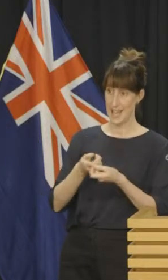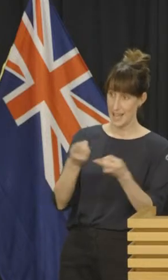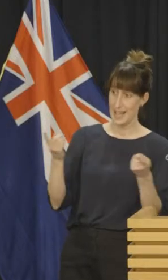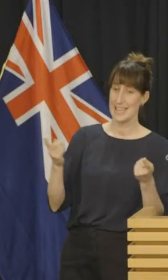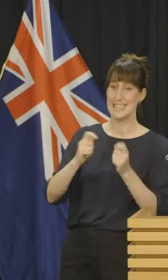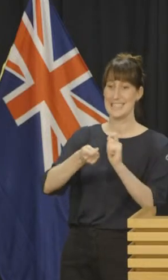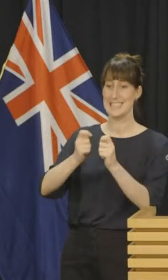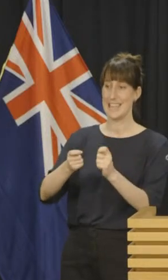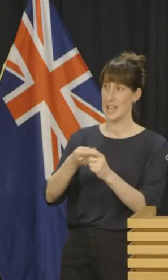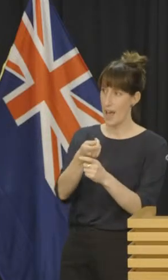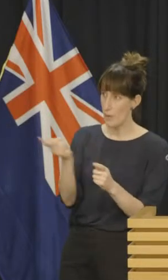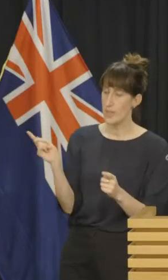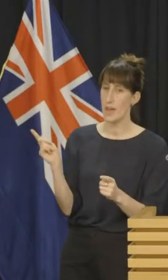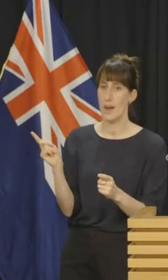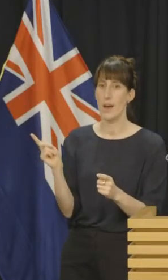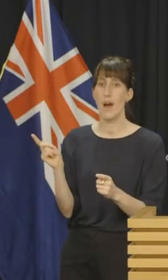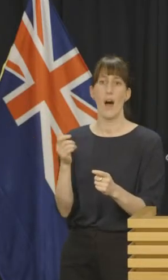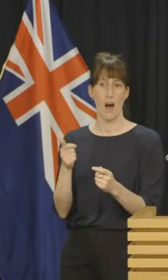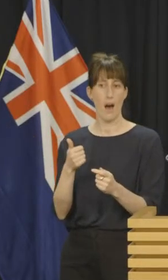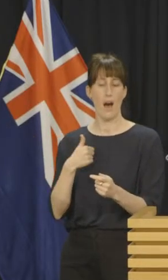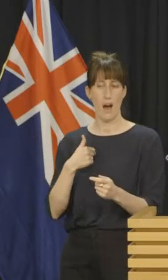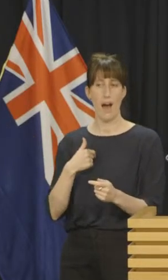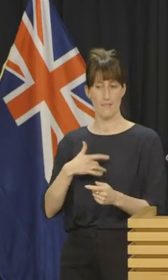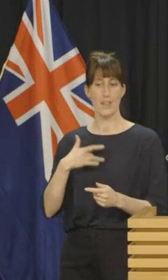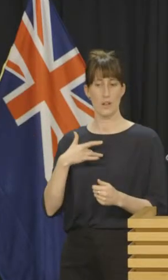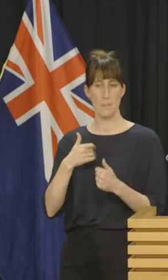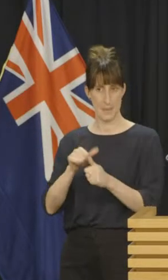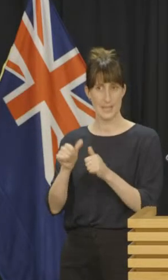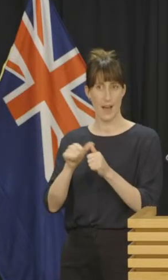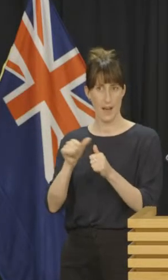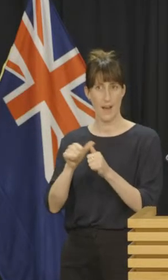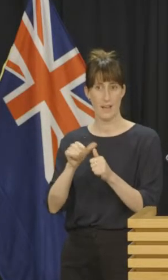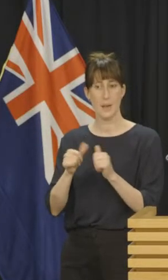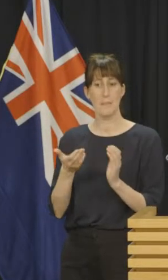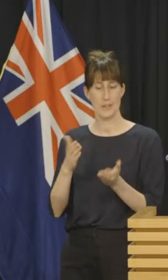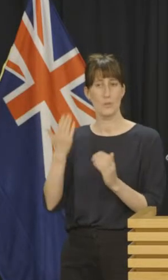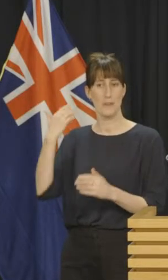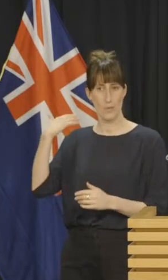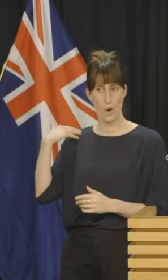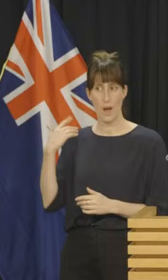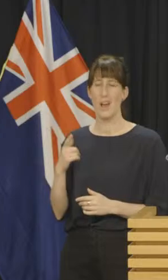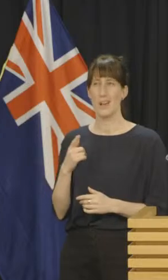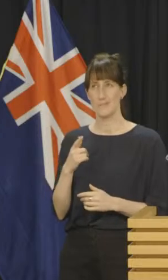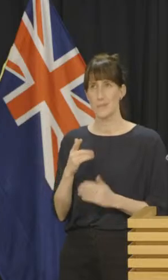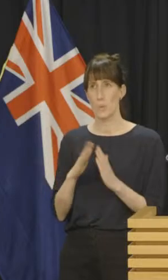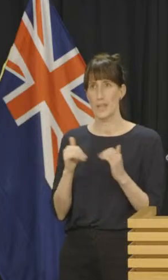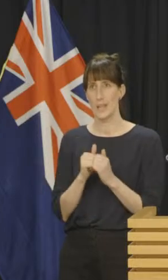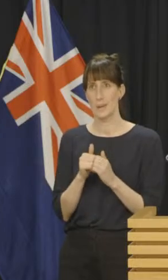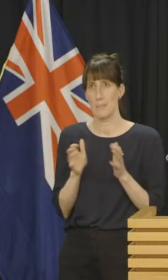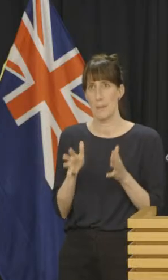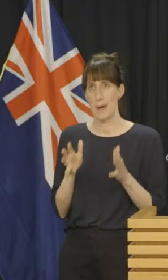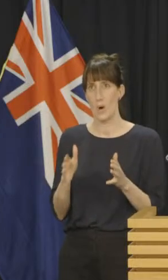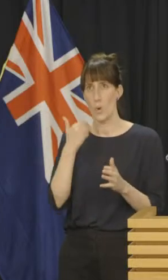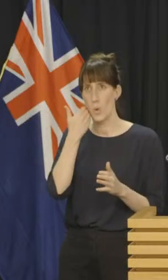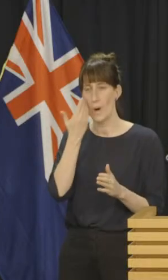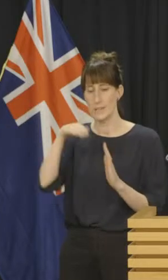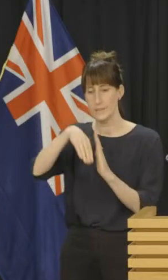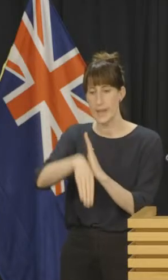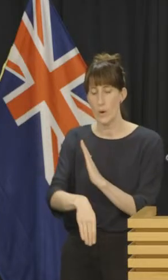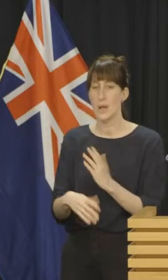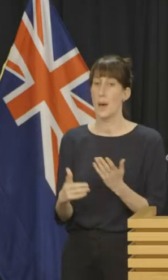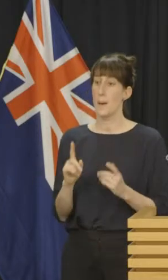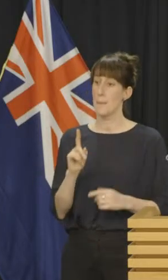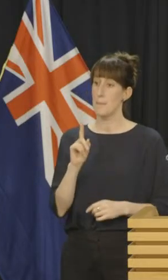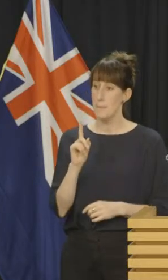see that sustained. I do acknowledge that we do see a bit of a dip in the weekends, and no matter what we do, it seems that that's the case. But certainly I'm feeling much